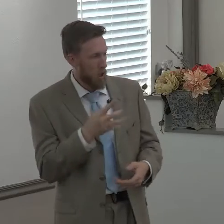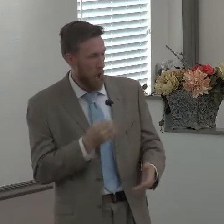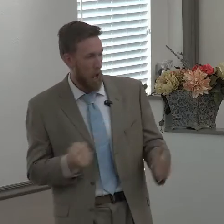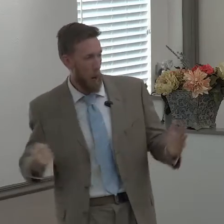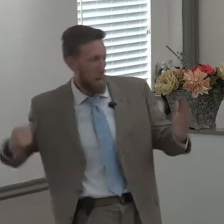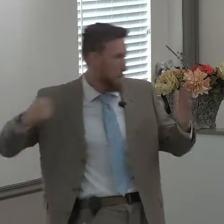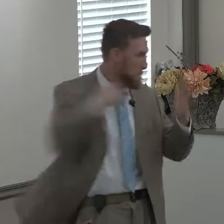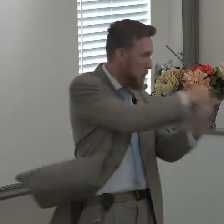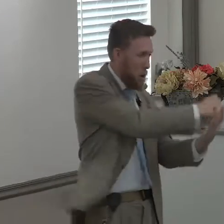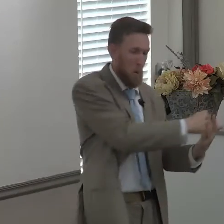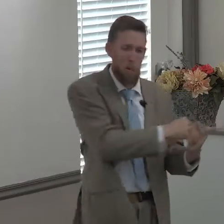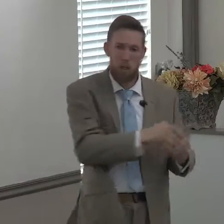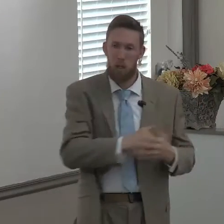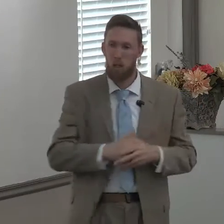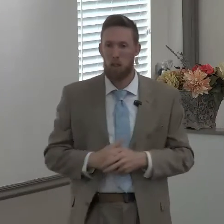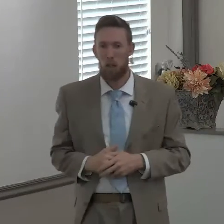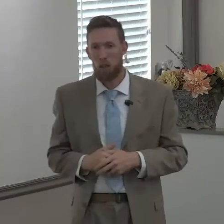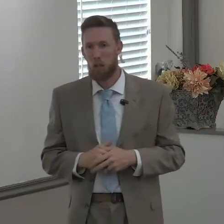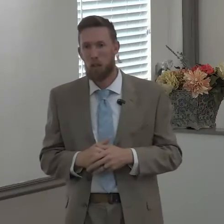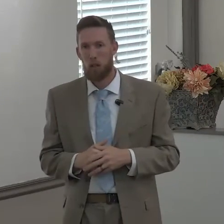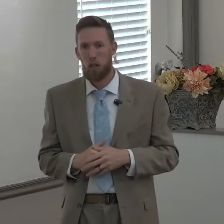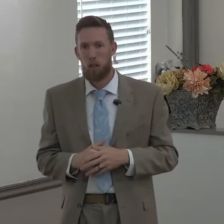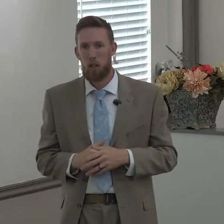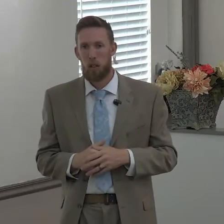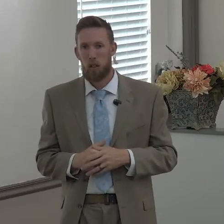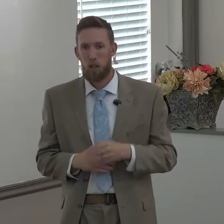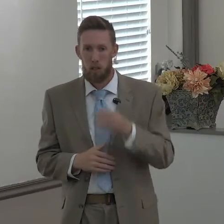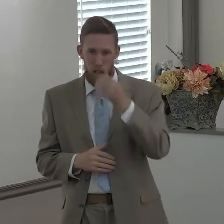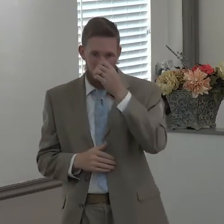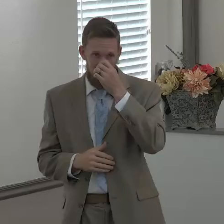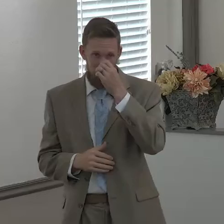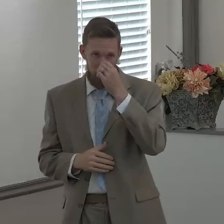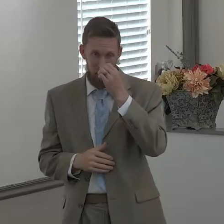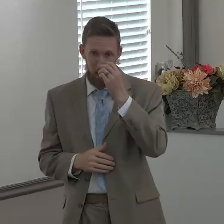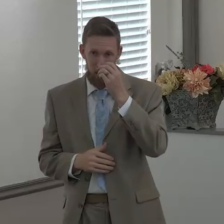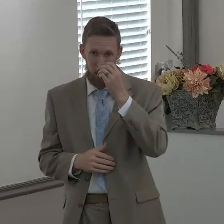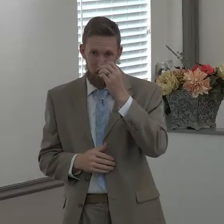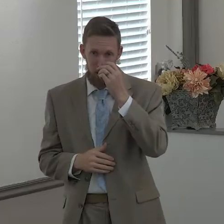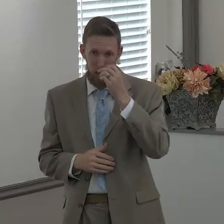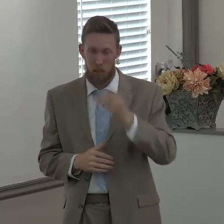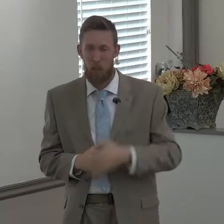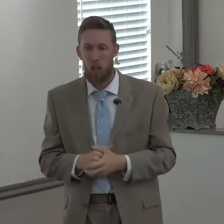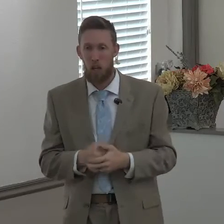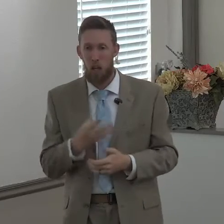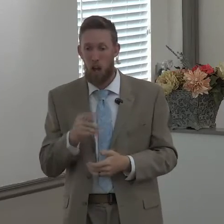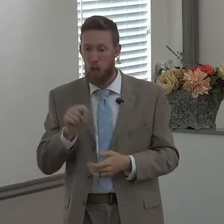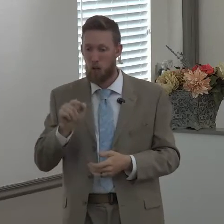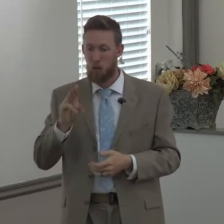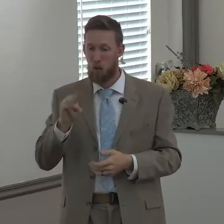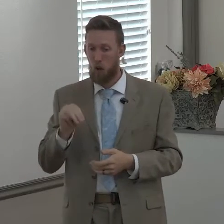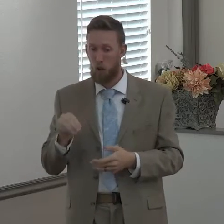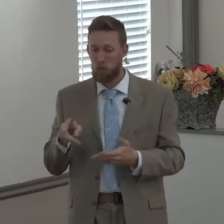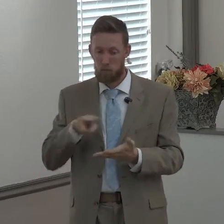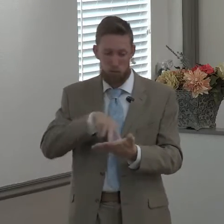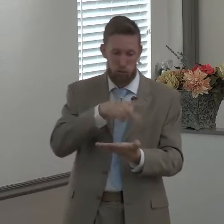Let's go for a ride. Let me talk with you. And Bob turned around from the bar and he